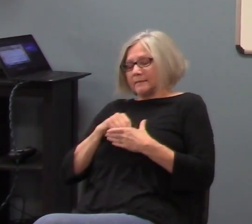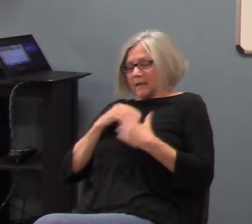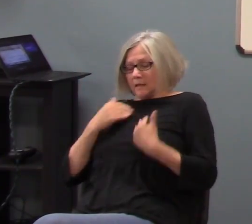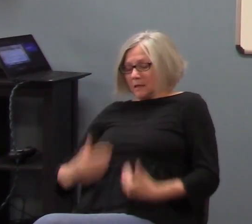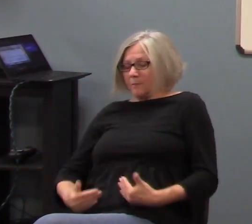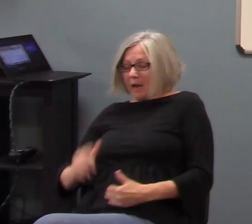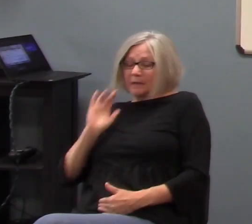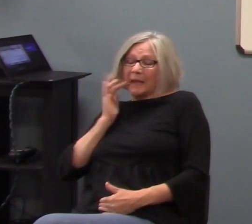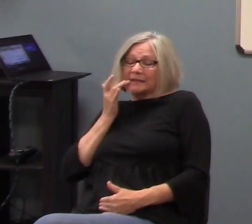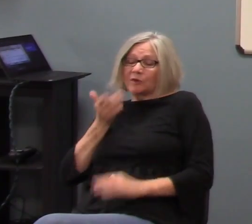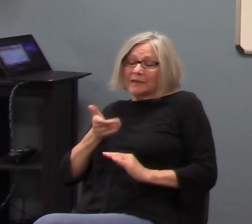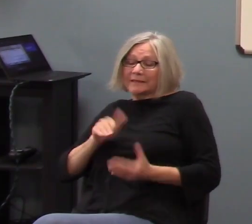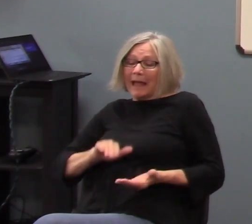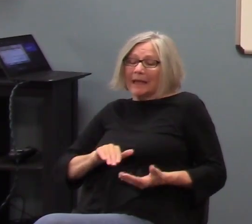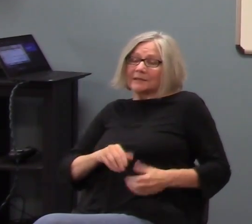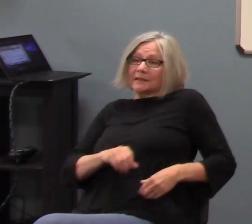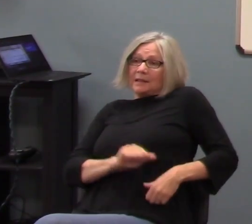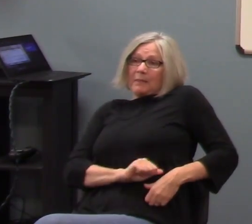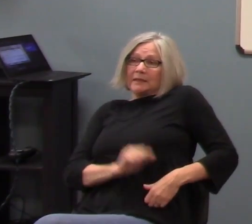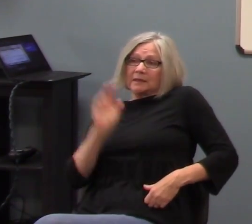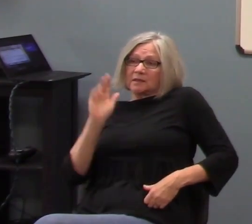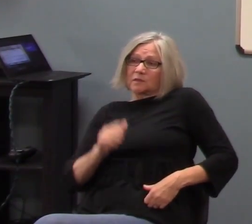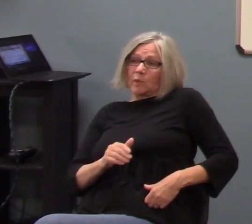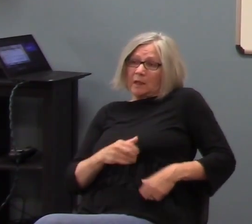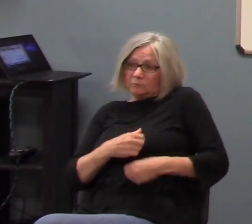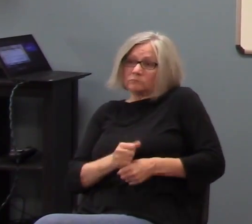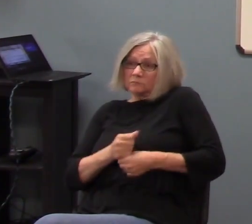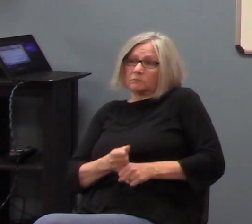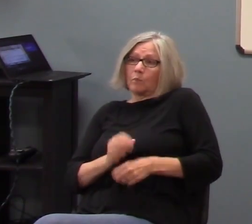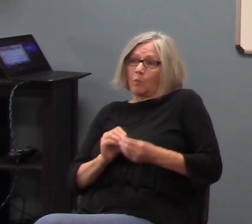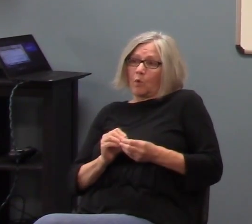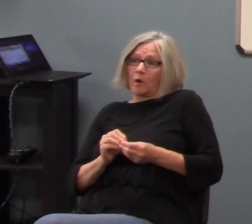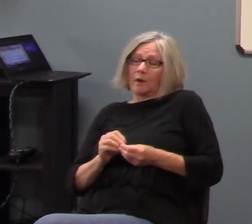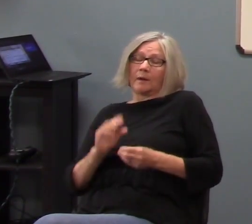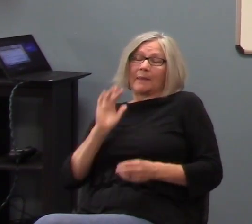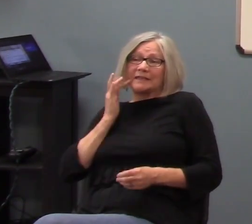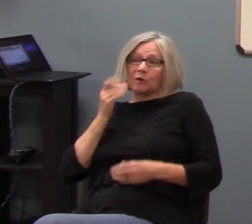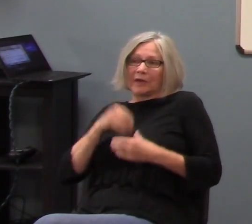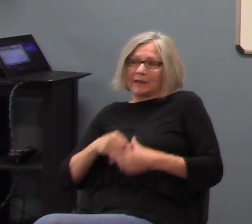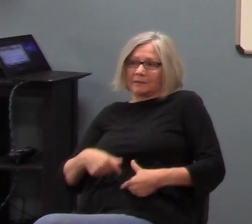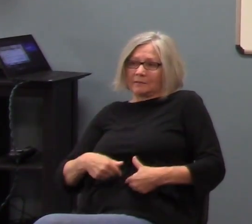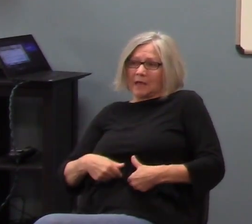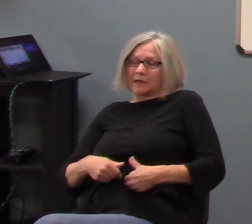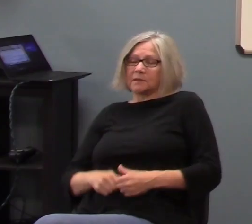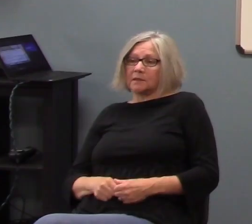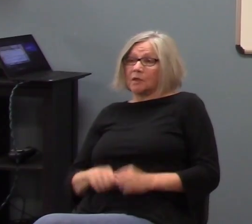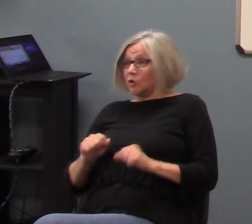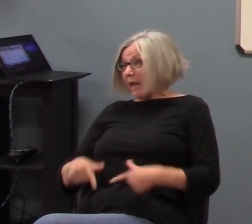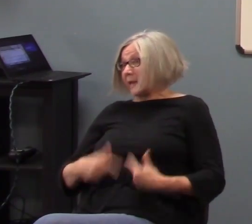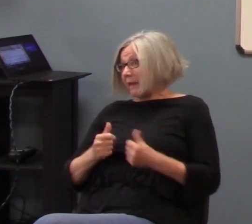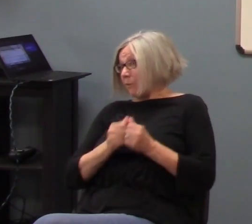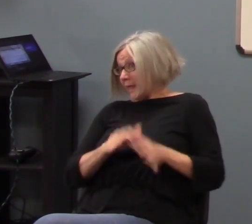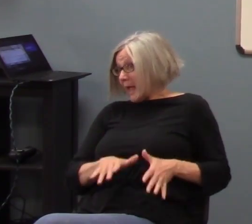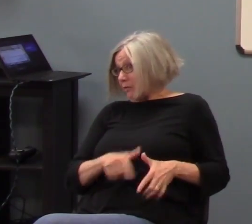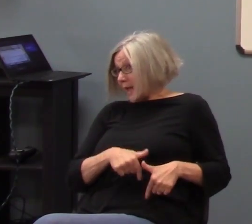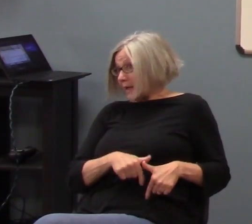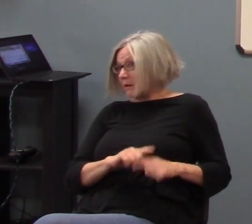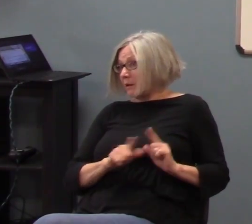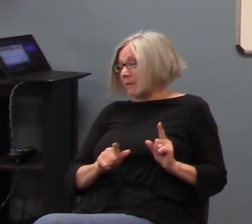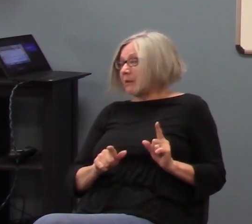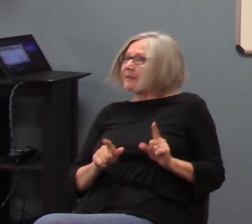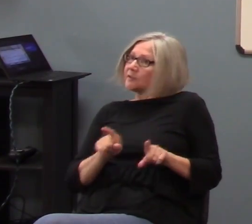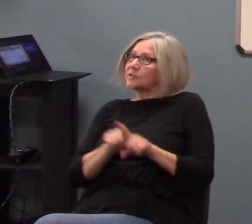repopulate the bacteria in your gut. Really an important thing. You can live without it, but just like you can also live without one of your